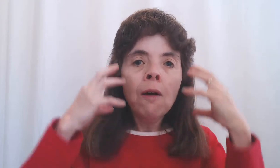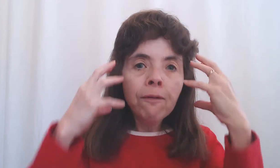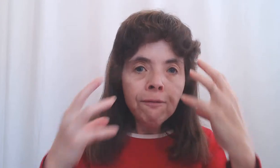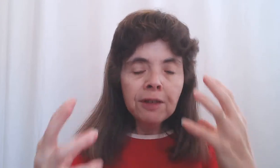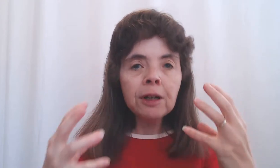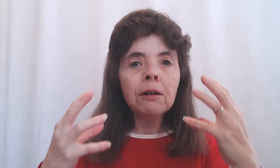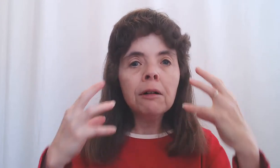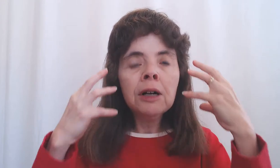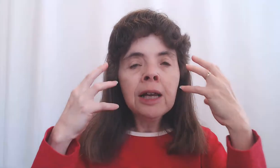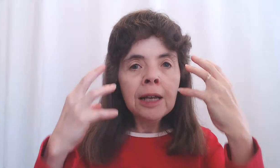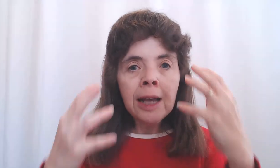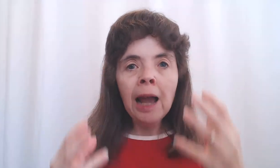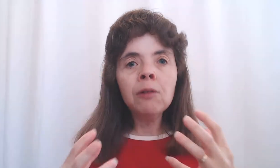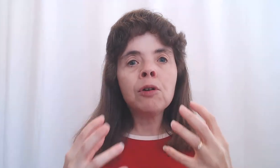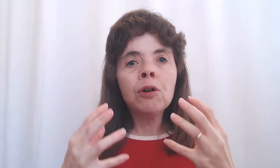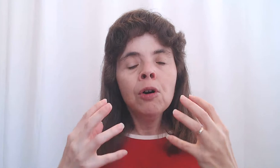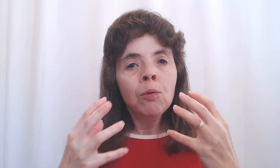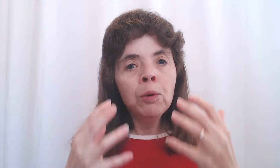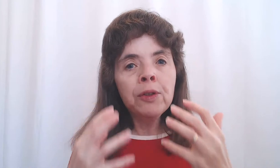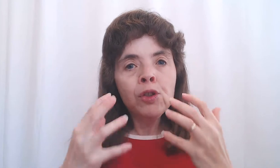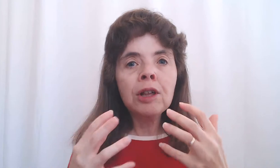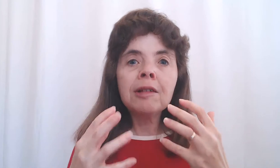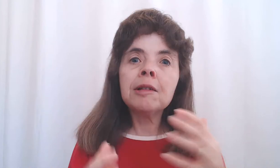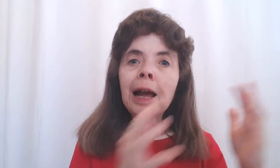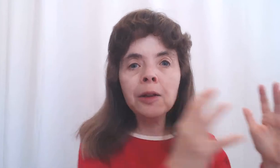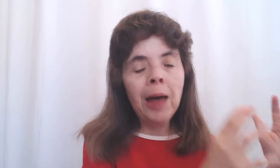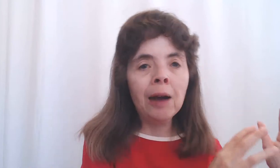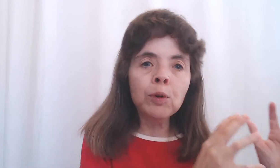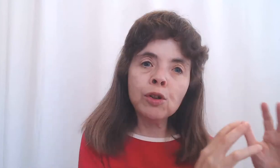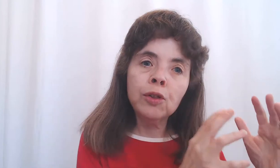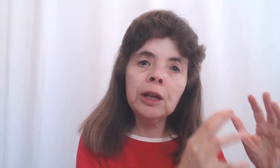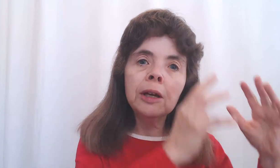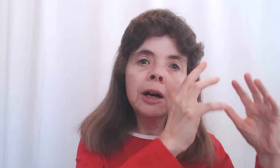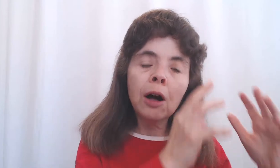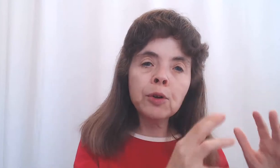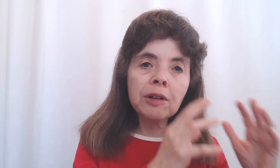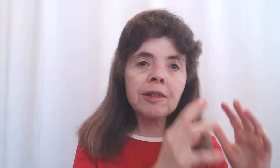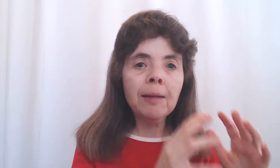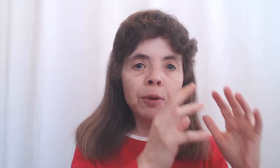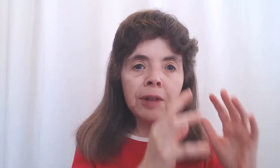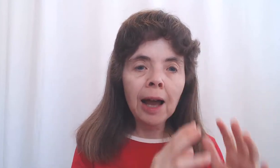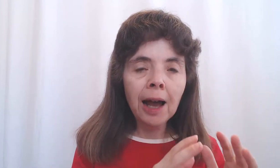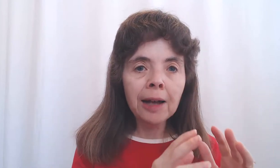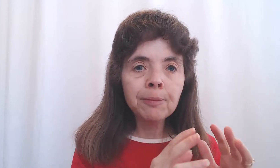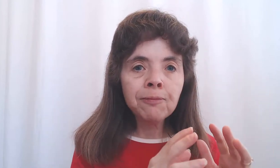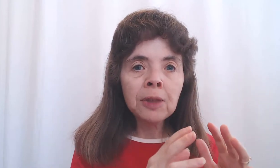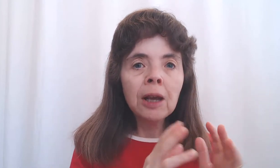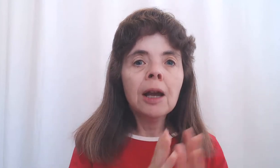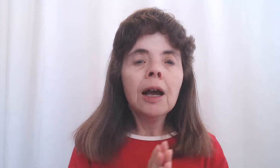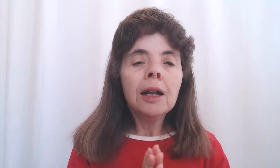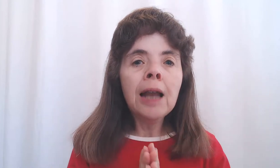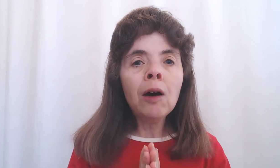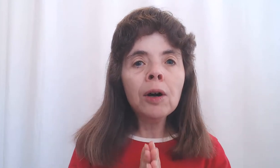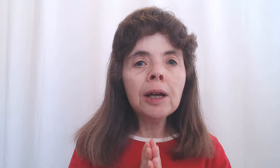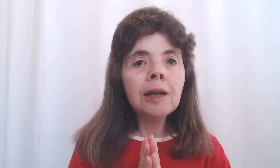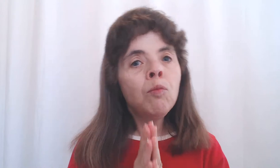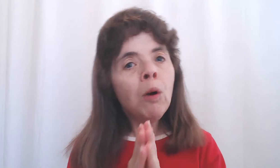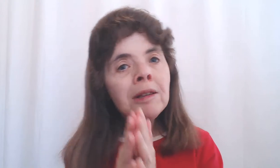physical encounter with Jesus like that which the other disciples had. Now, in one